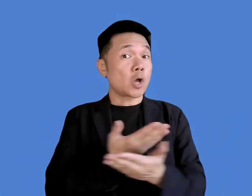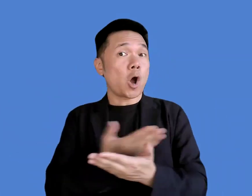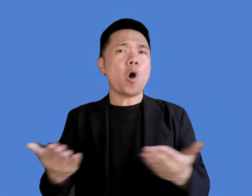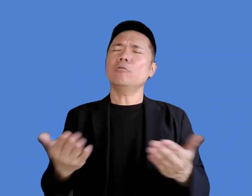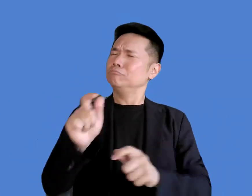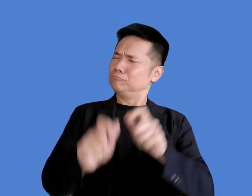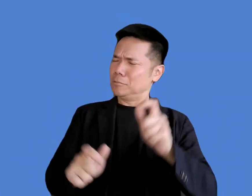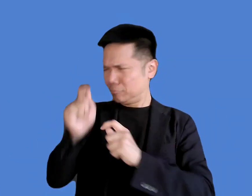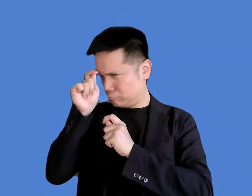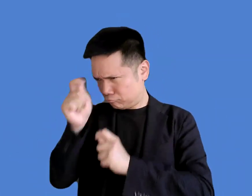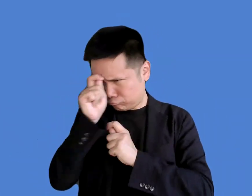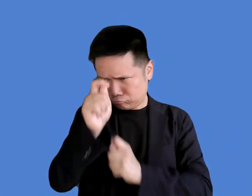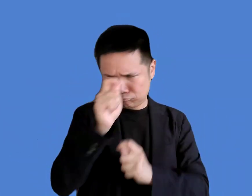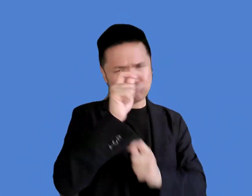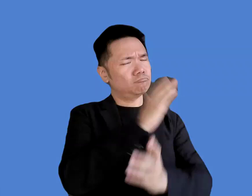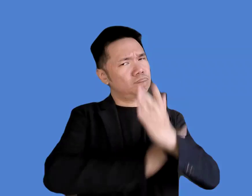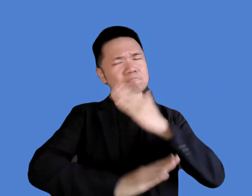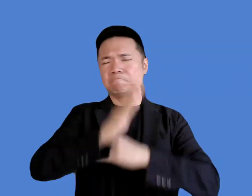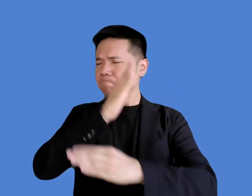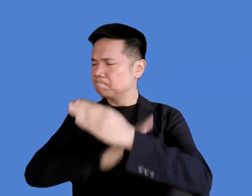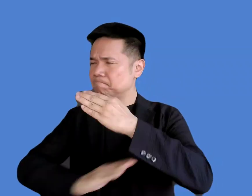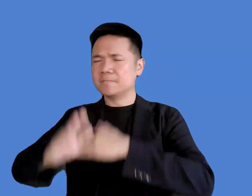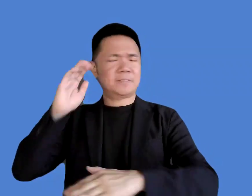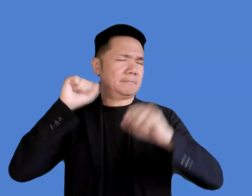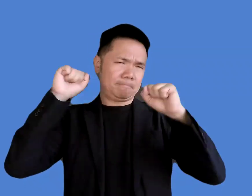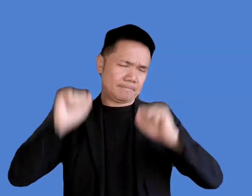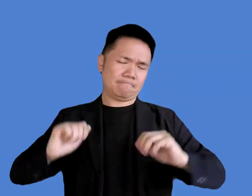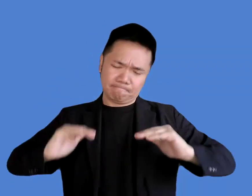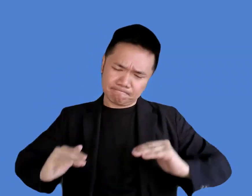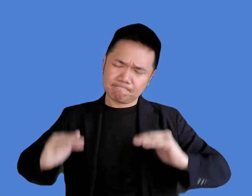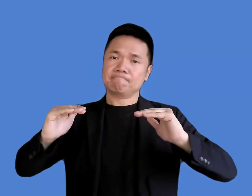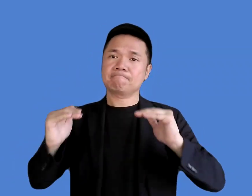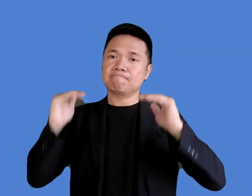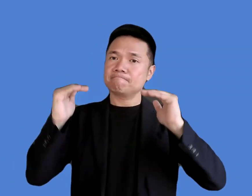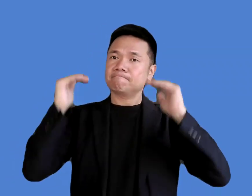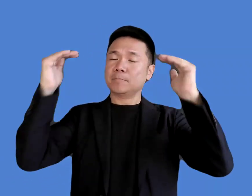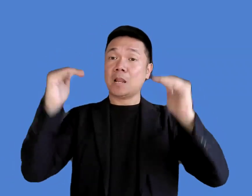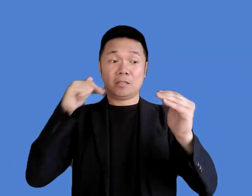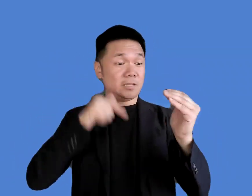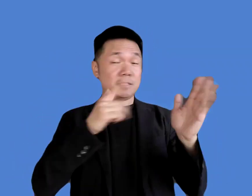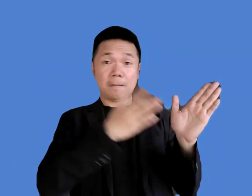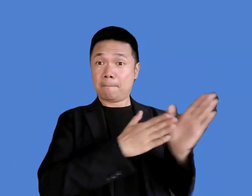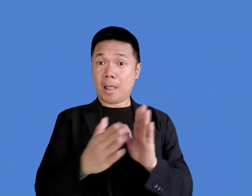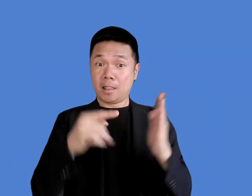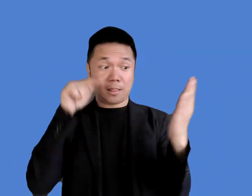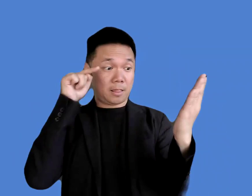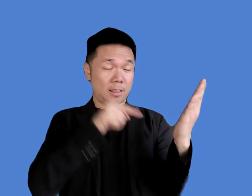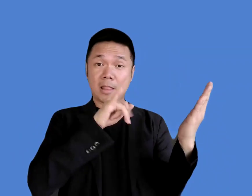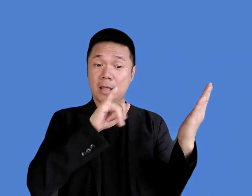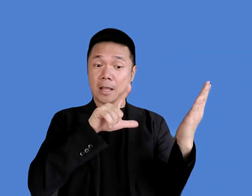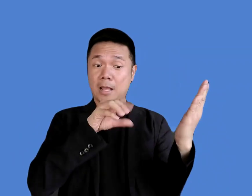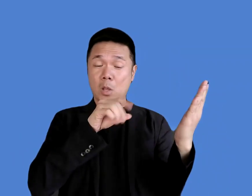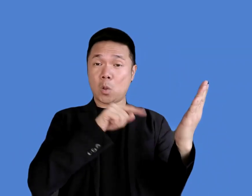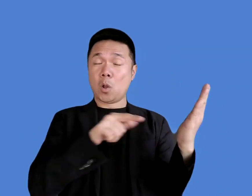thrive, including those with disability and those who are neurodivergent. So this plan is very much guided by the ILO